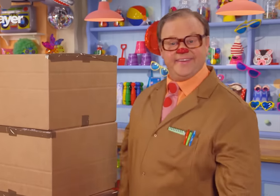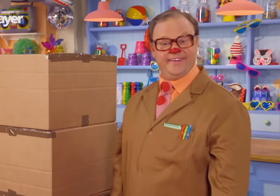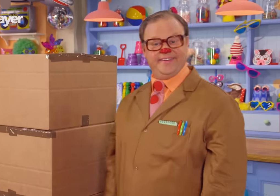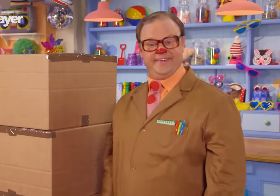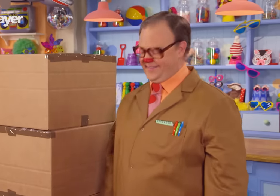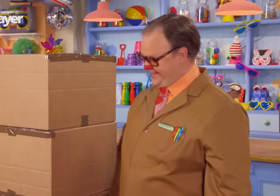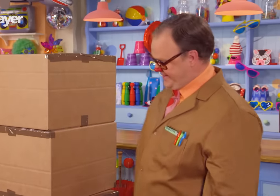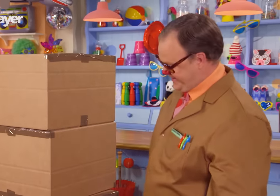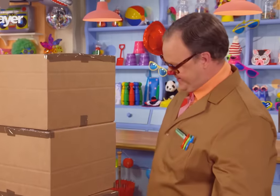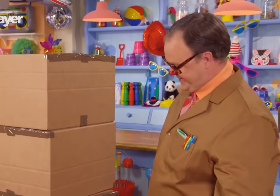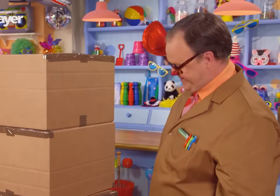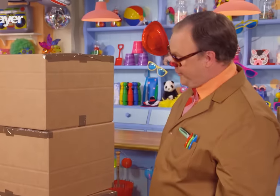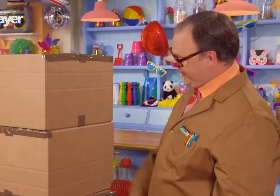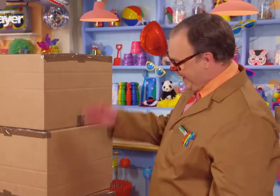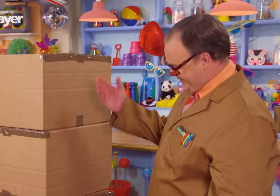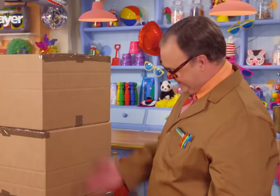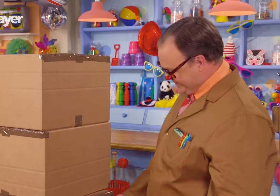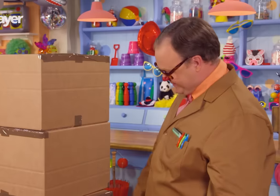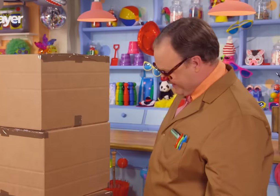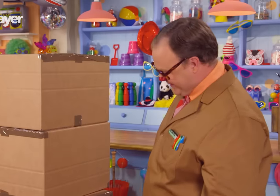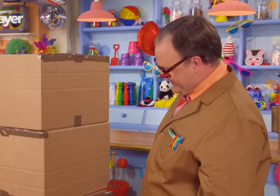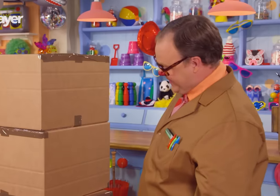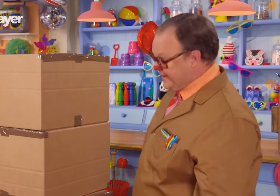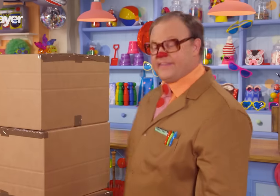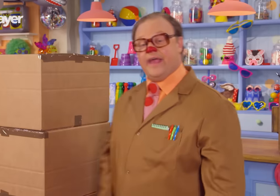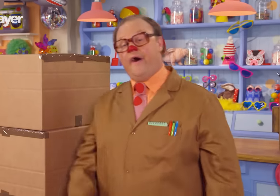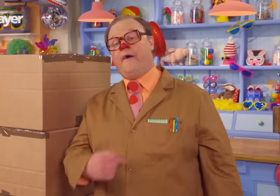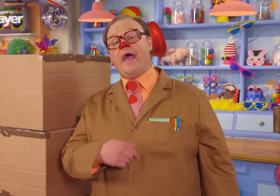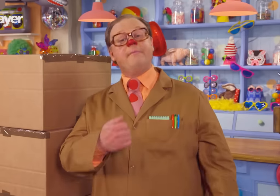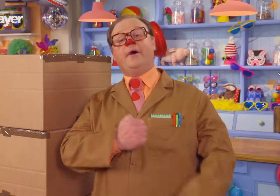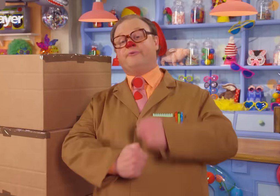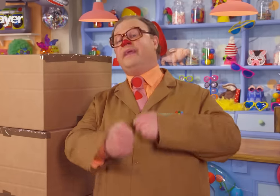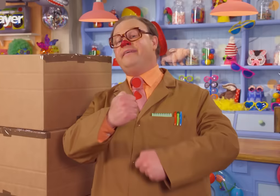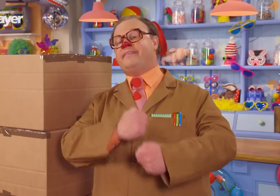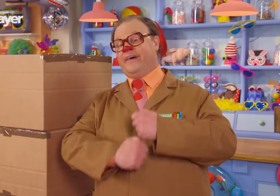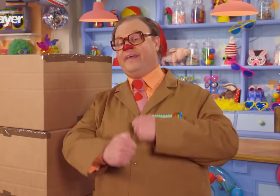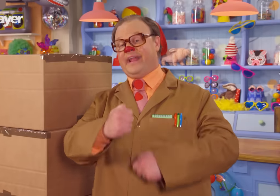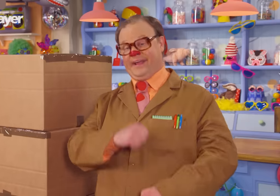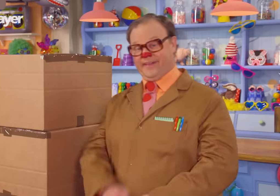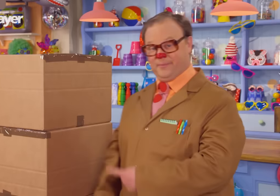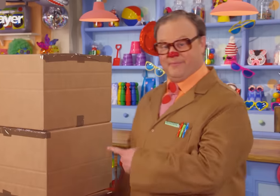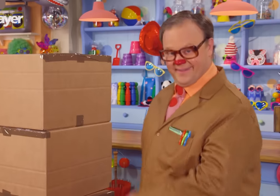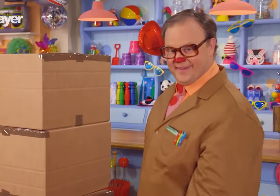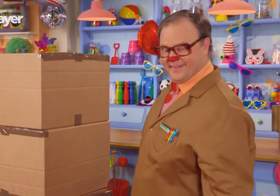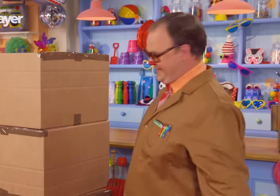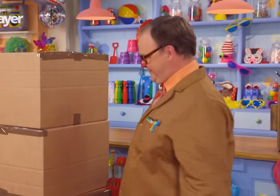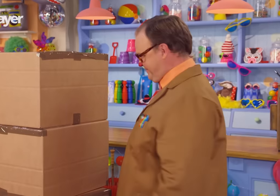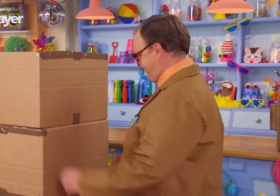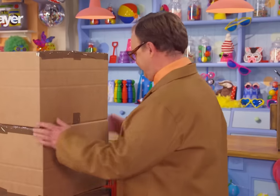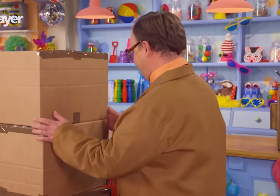big pile of boxes. Oh, yes, it is, isn't it? You see, I am recycling them. Do you need some